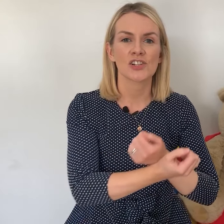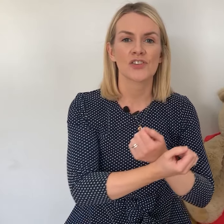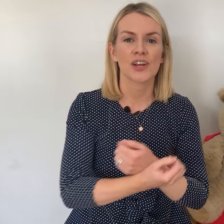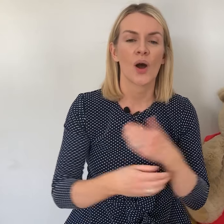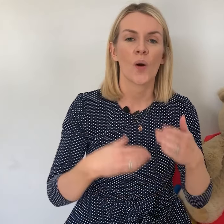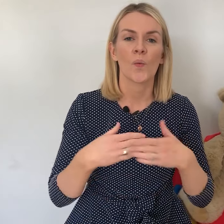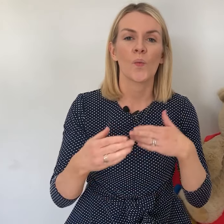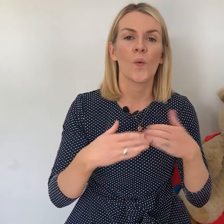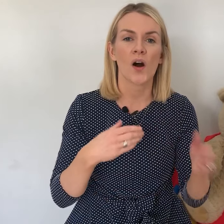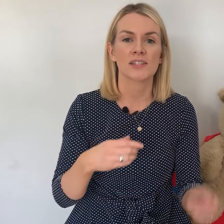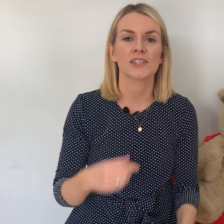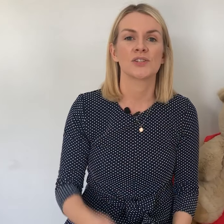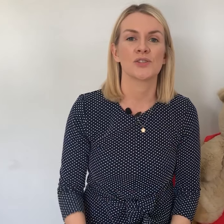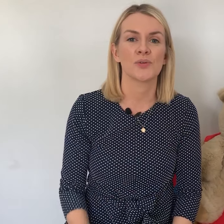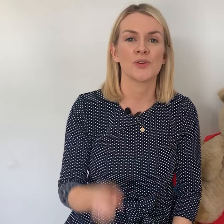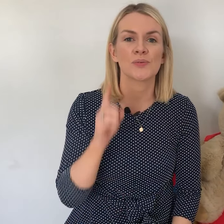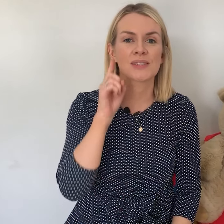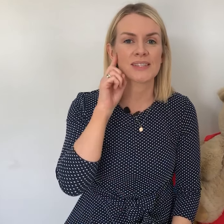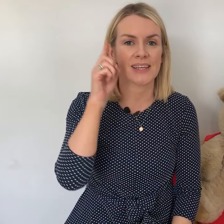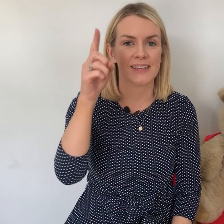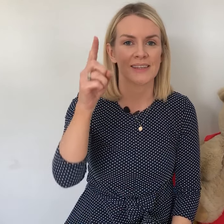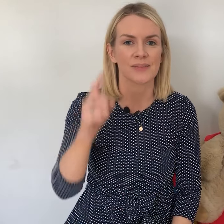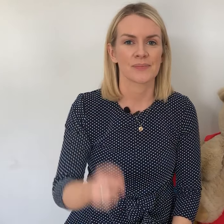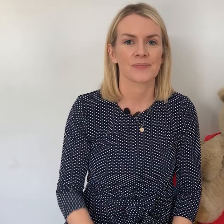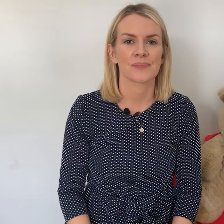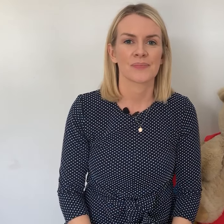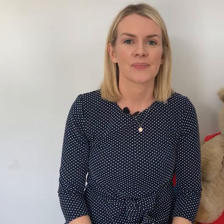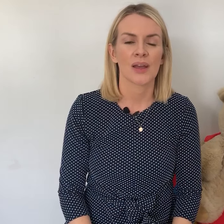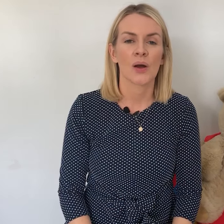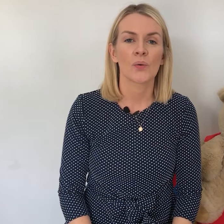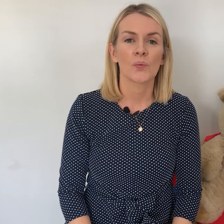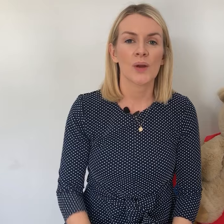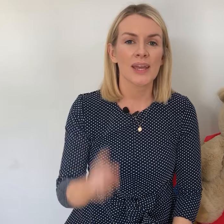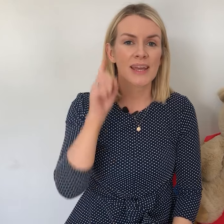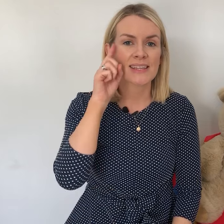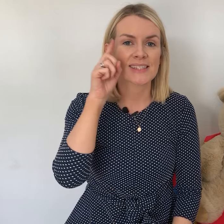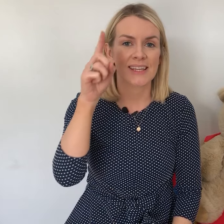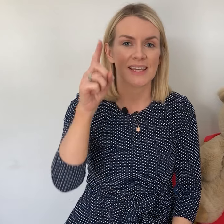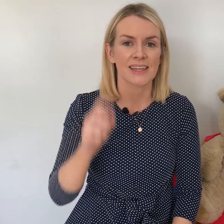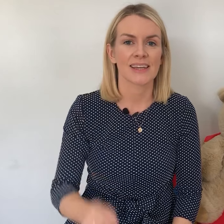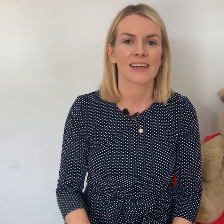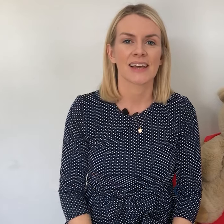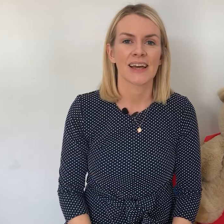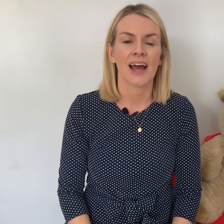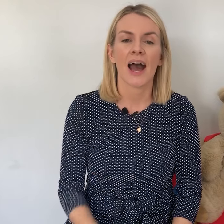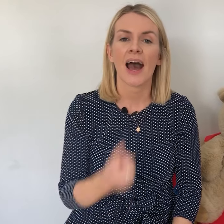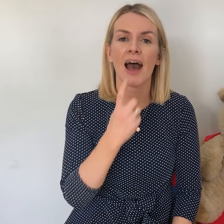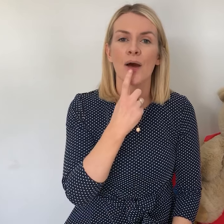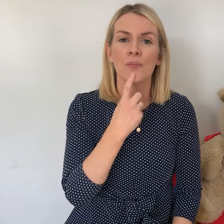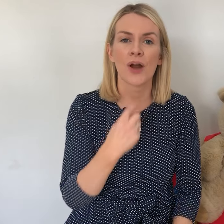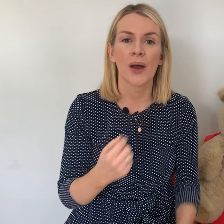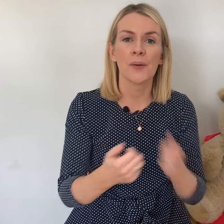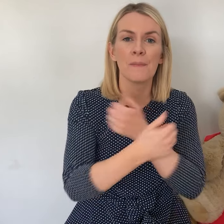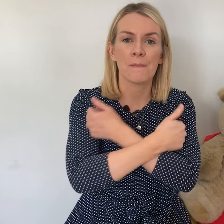Children, what do you see? We see a brown